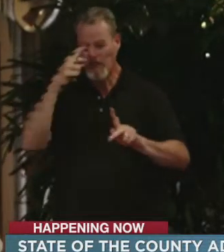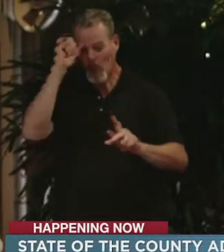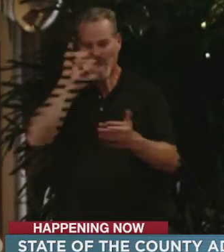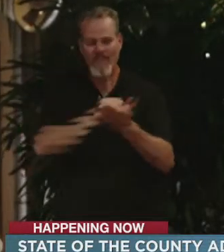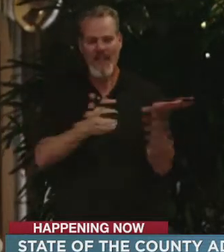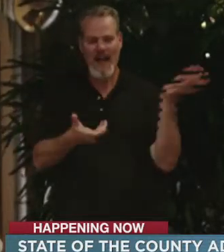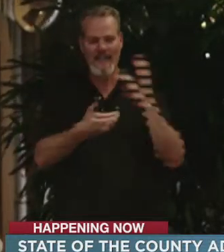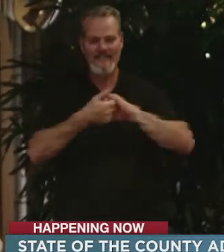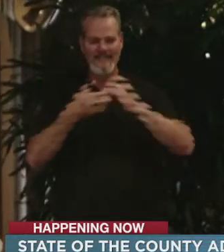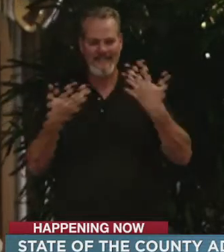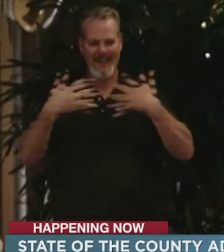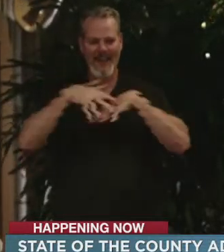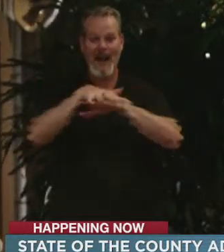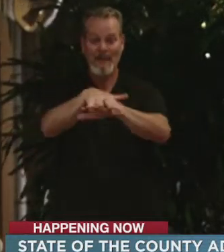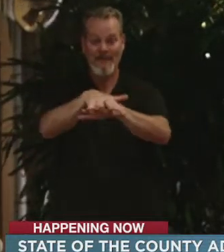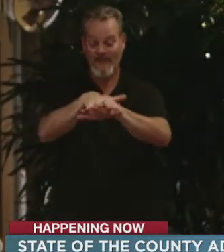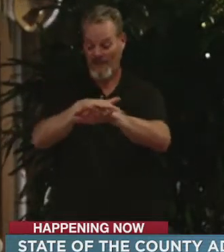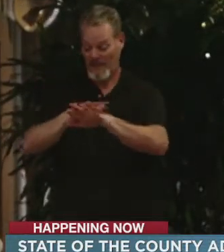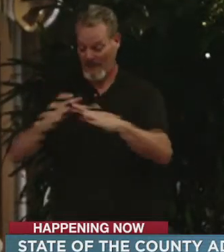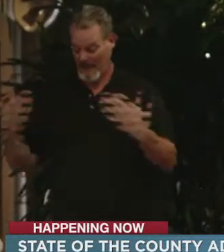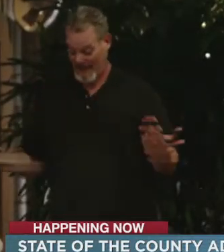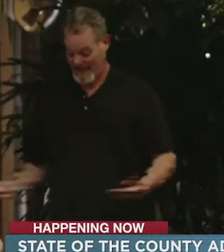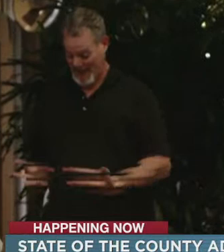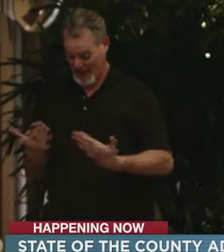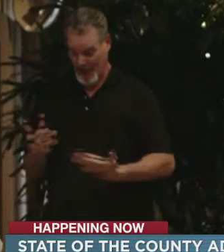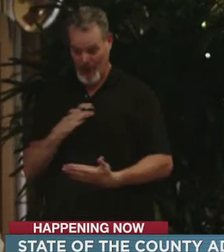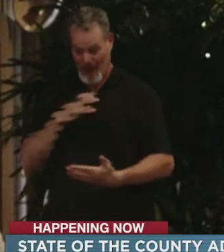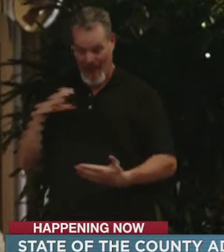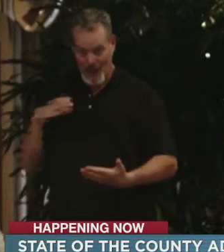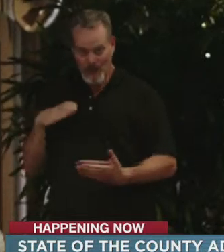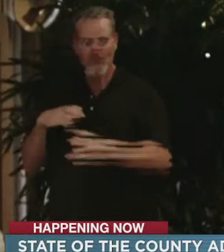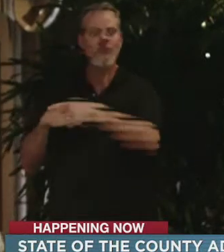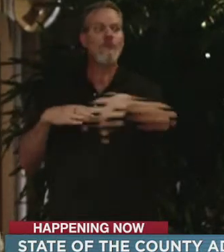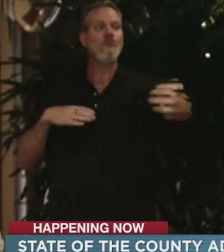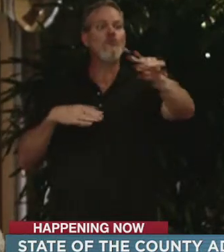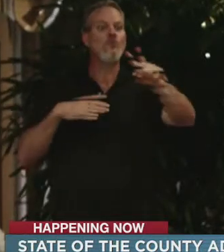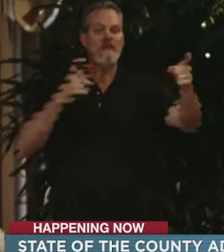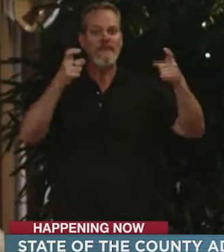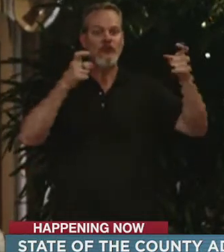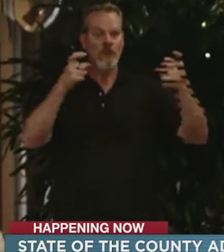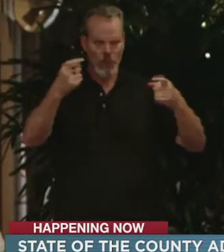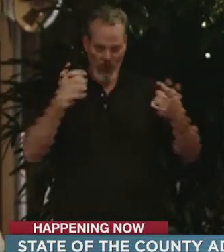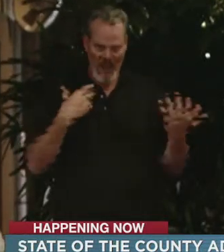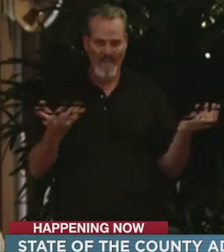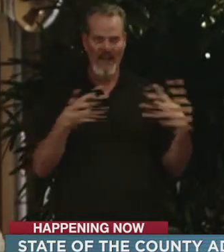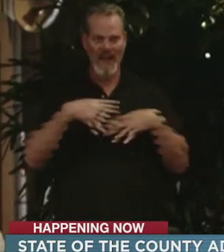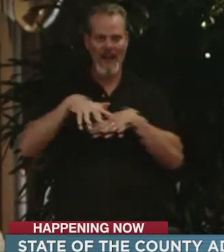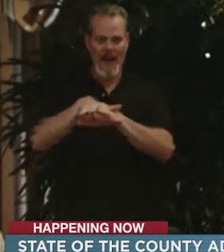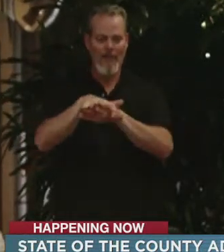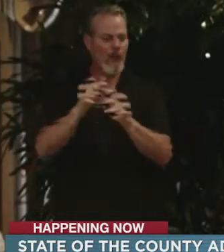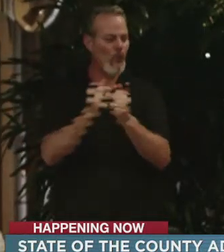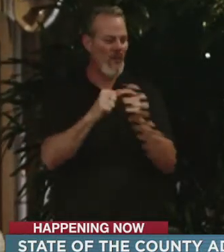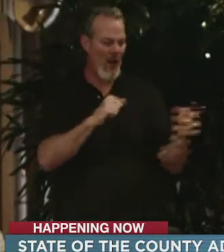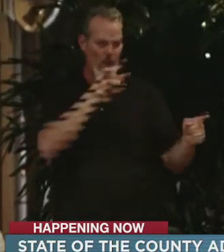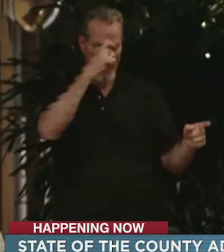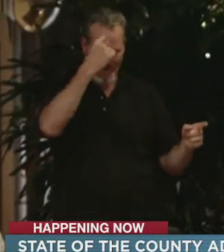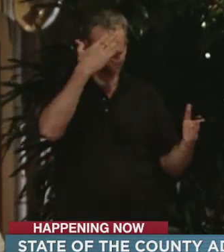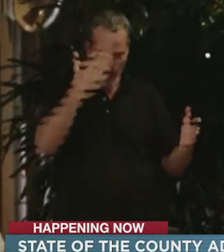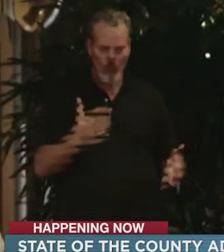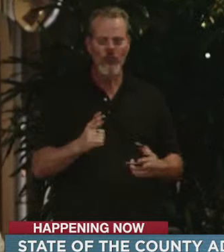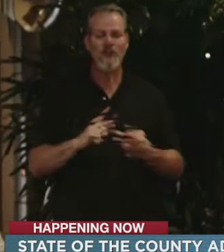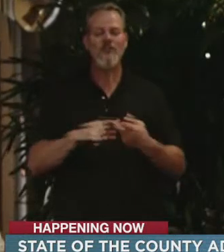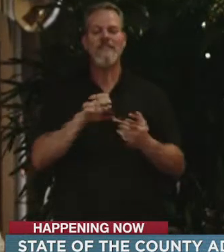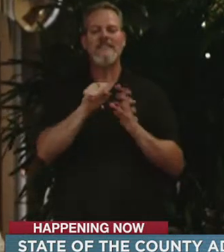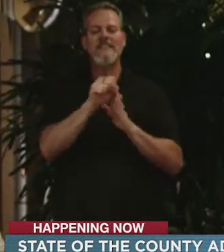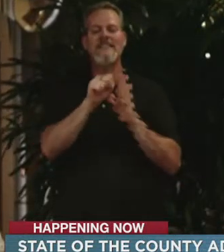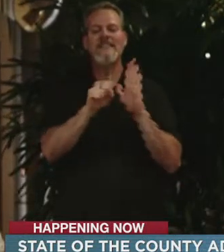not just alignment between us on the council and you folks in the administration, but we have that alignment from the governor and our state legislature, and